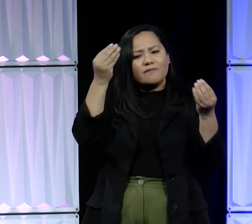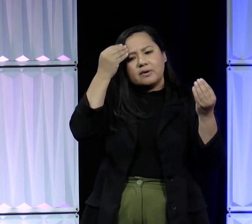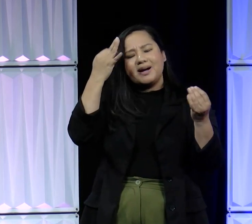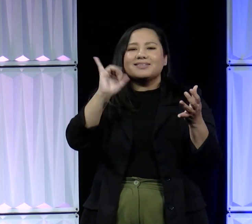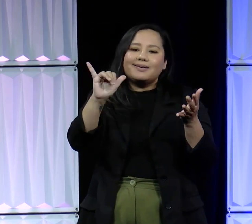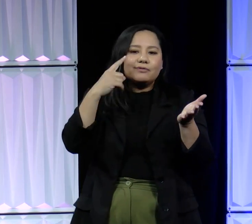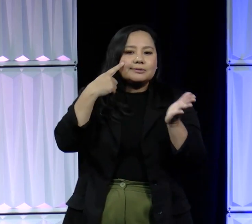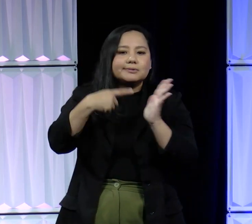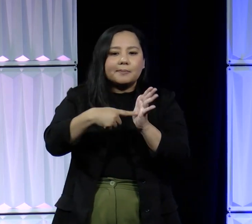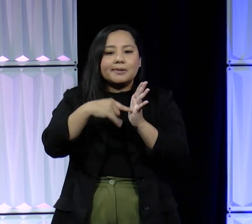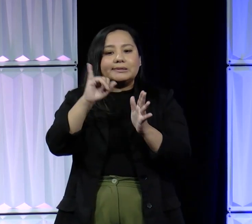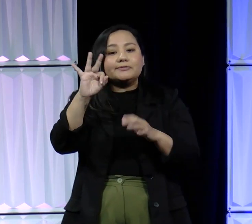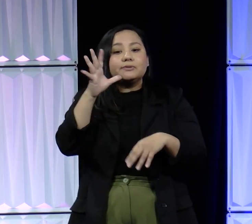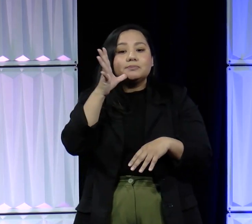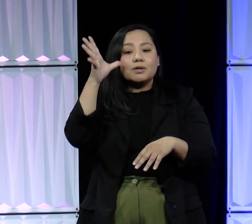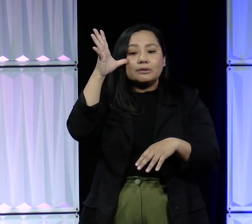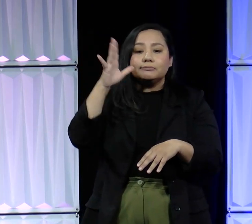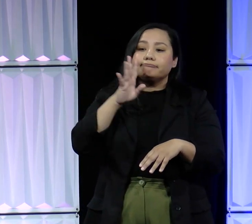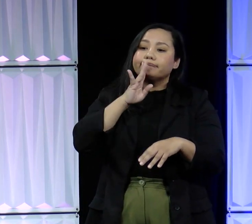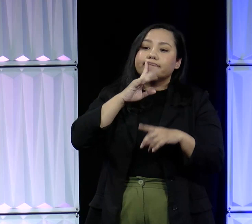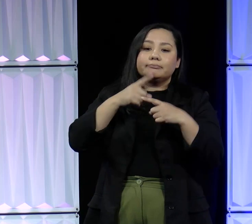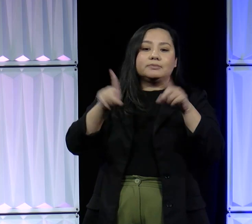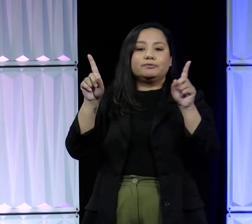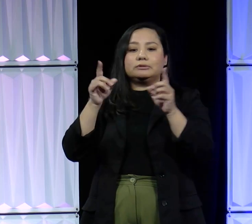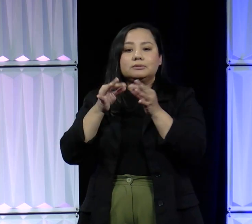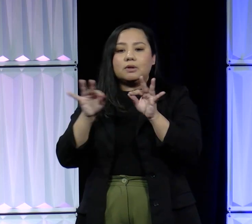different language.